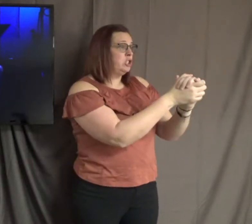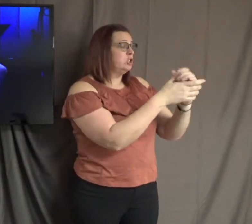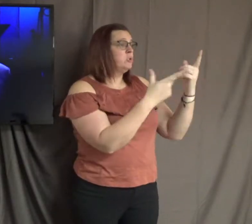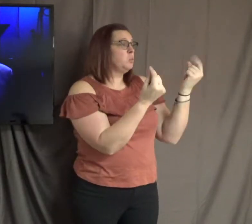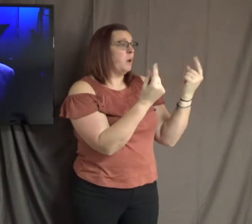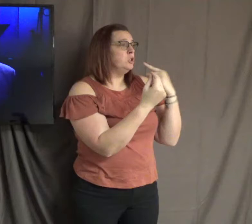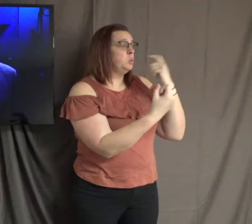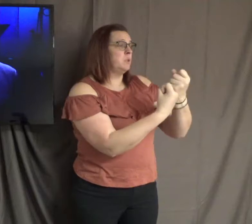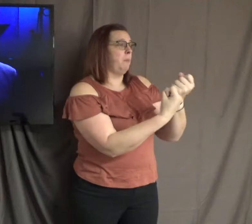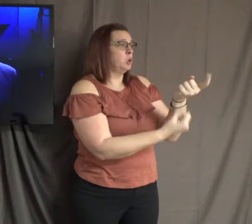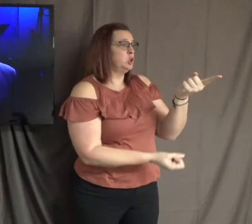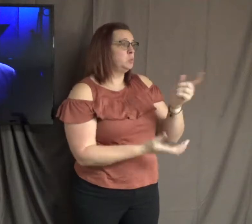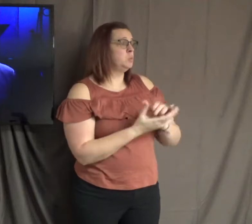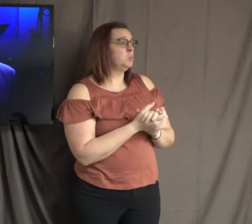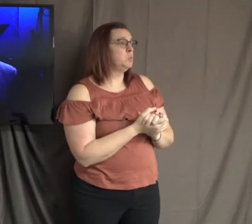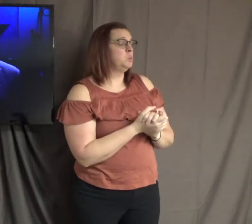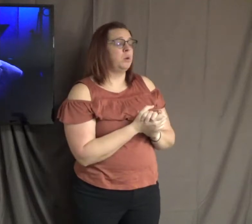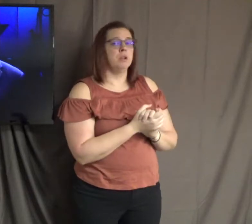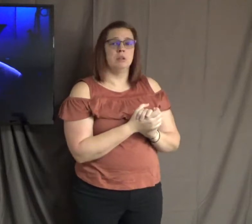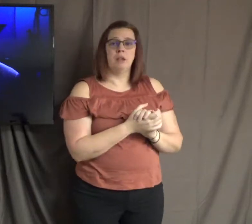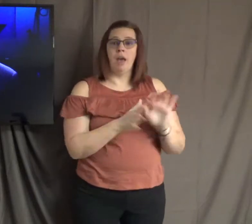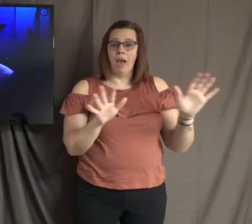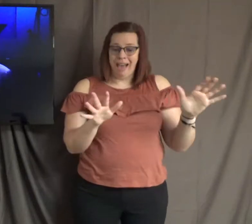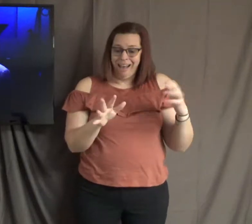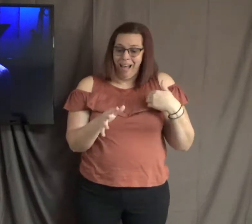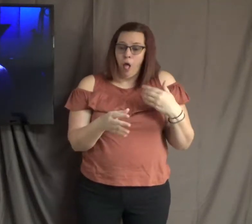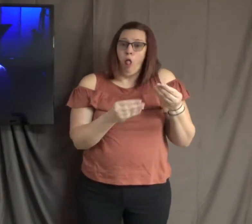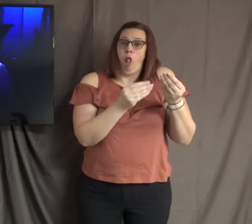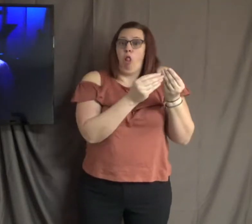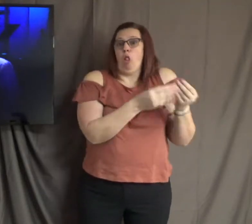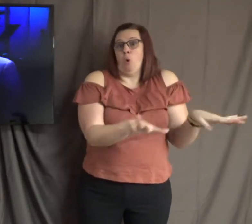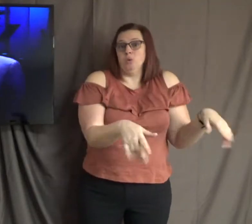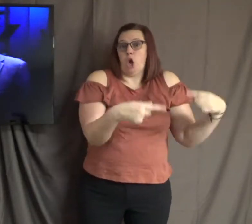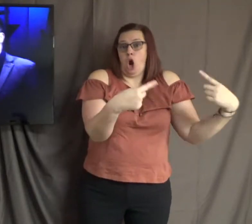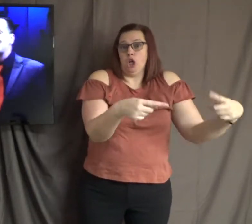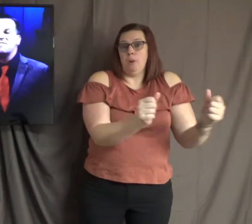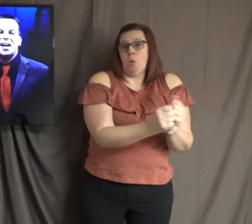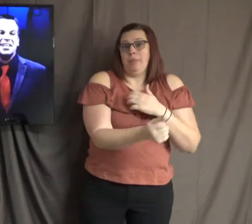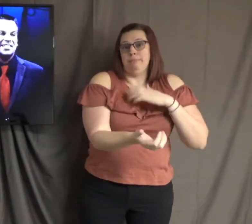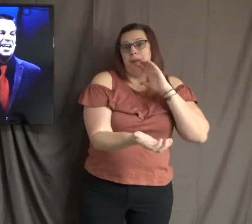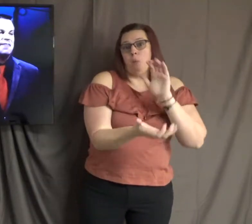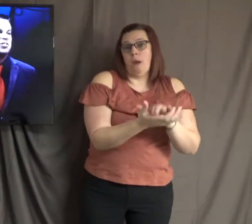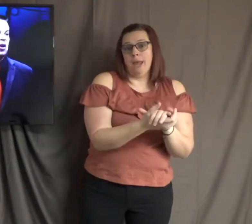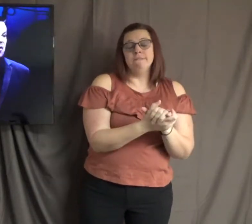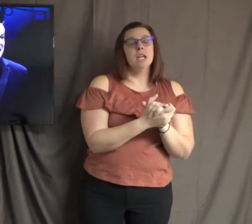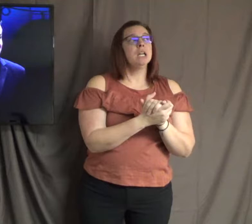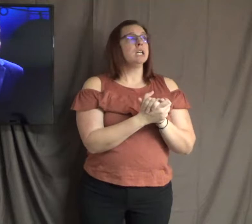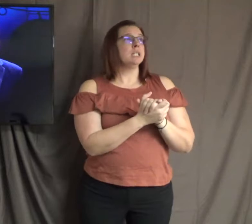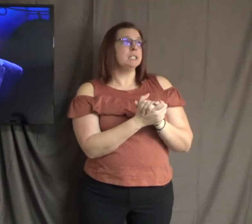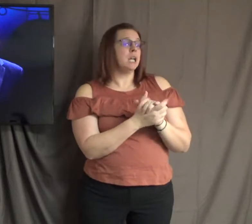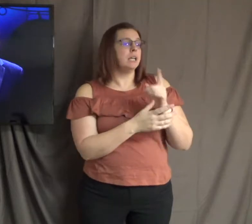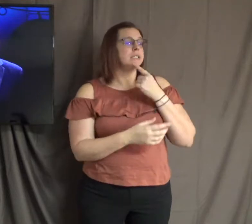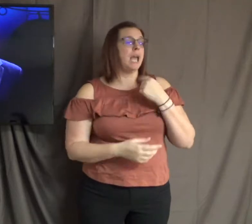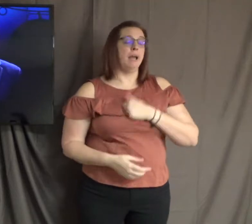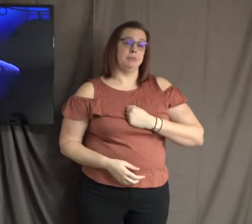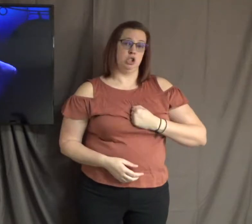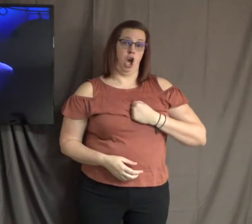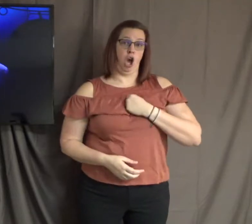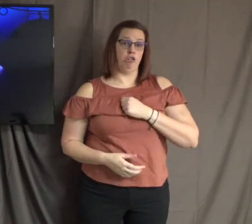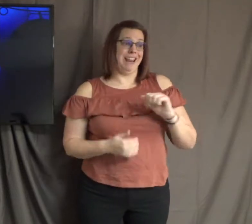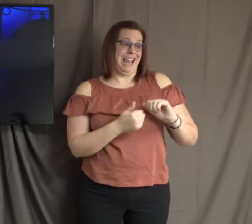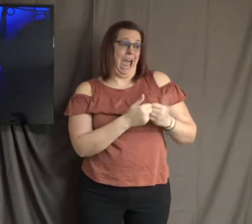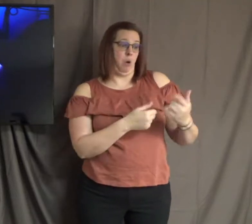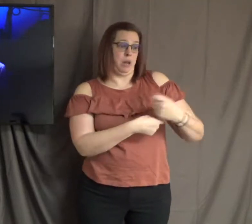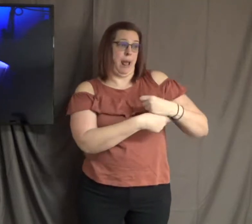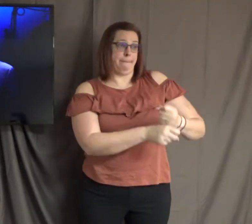right here. Lose an argument with your spouse or your partner, come back and say, I'm sorry. How can we make